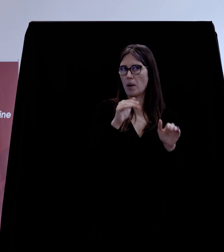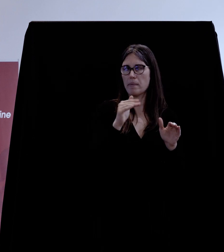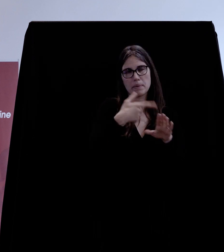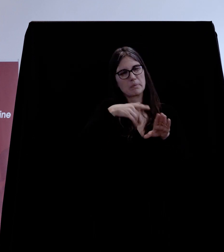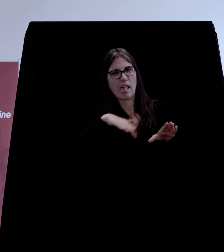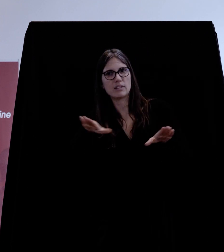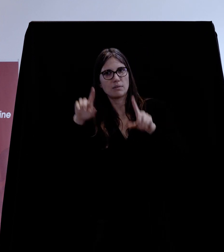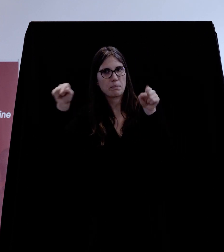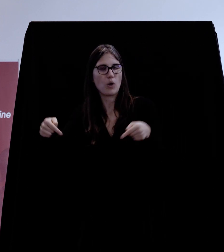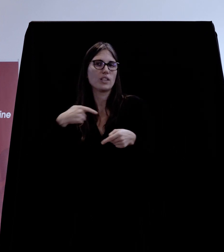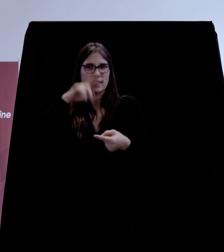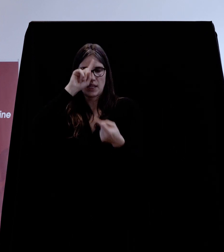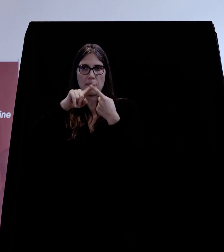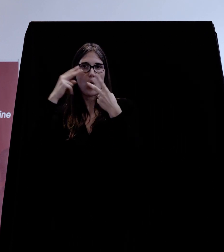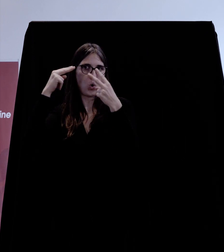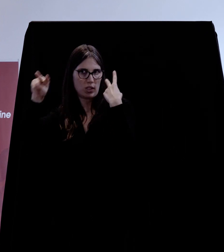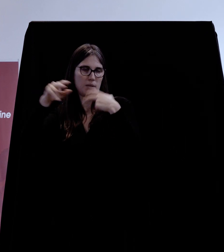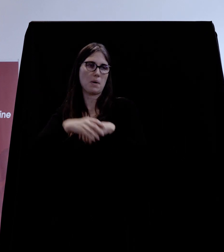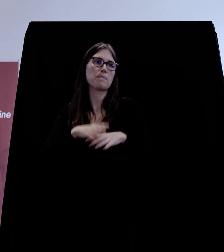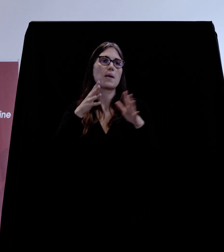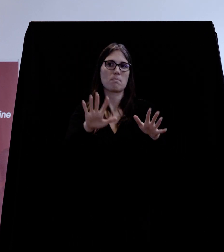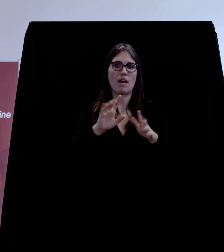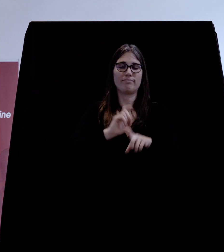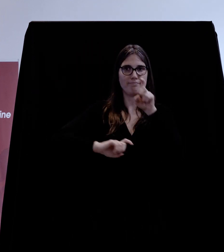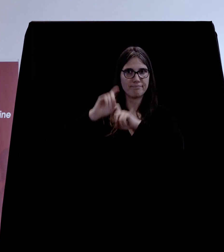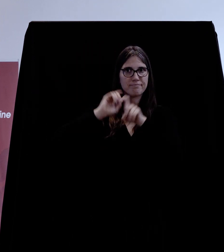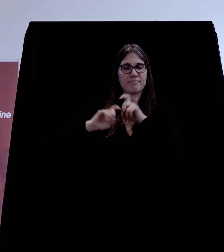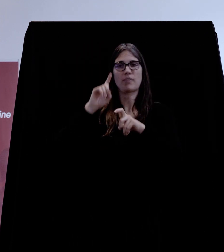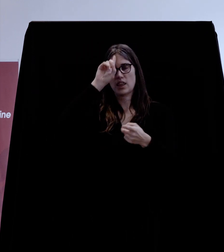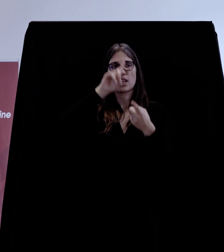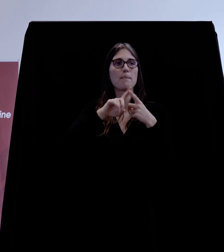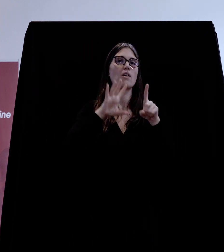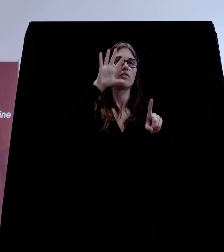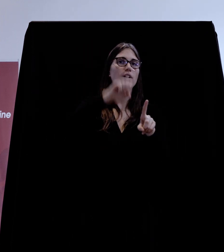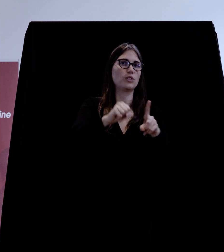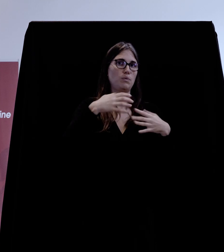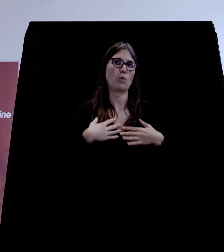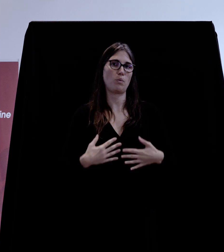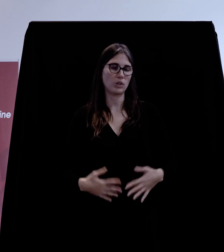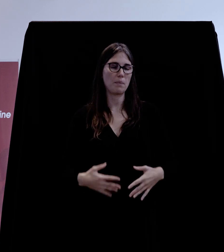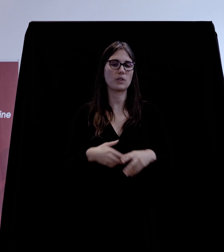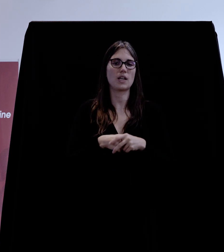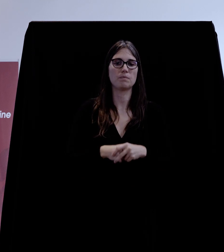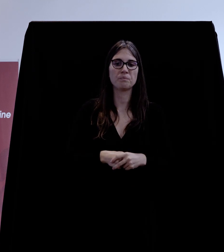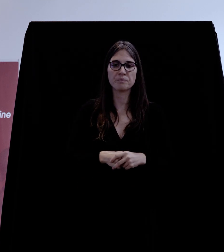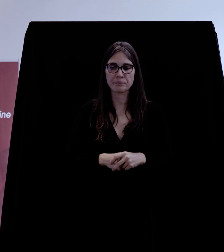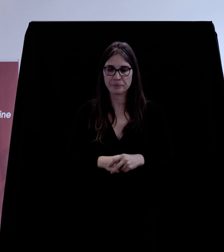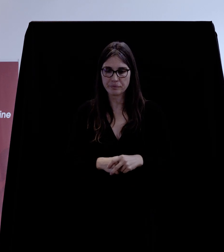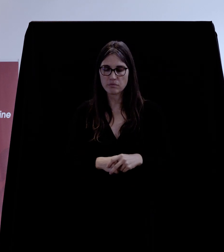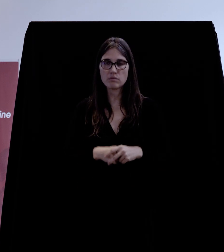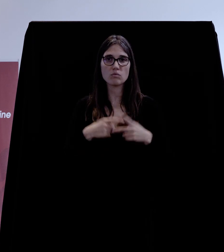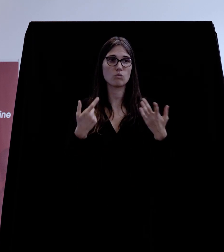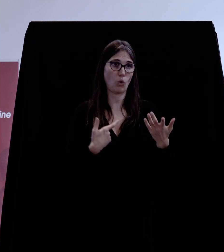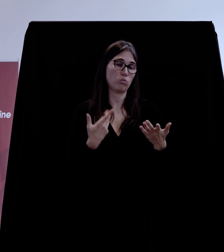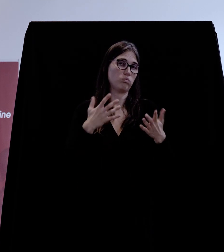draft of my charge syndrome behavioral phenotype. It's the only draft I have. I've had it